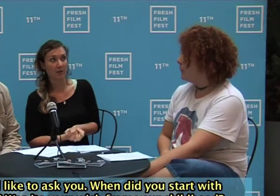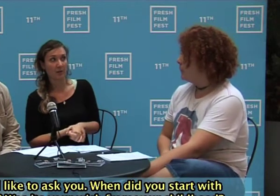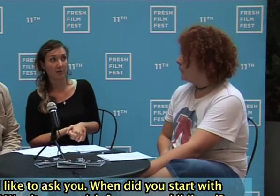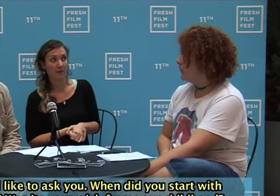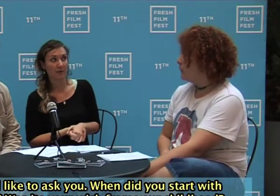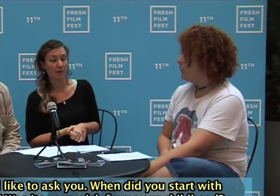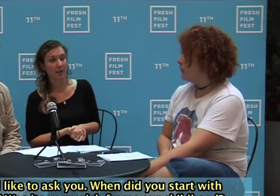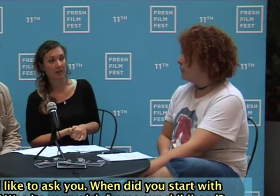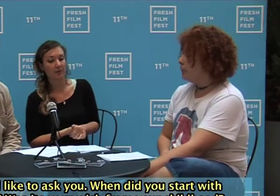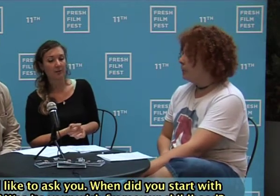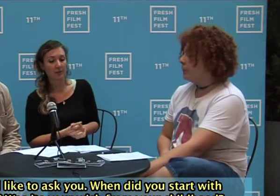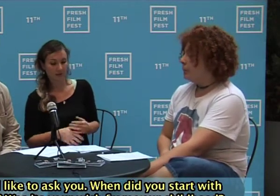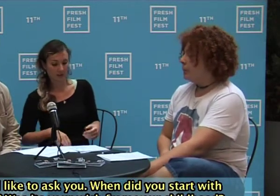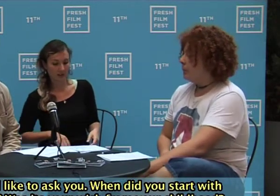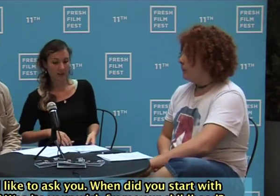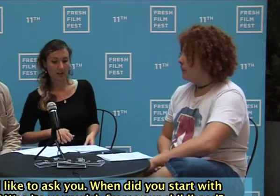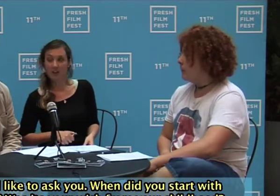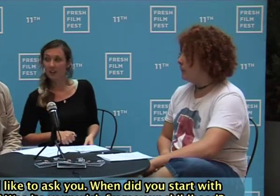your wish from your childhood?